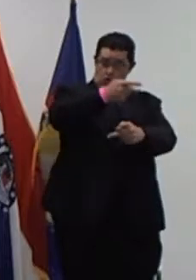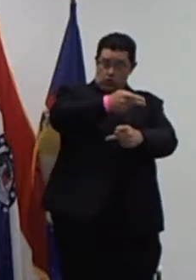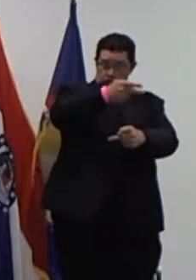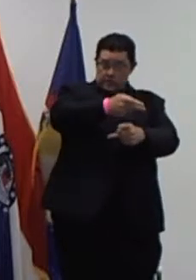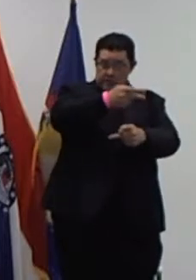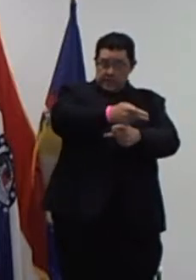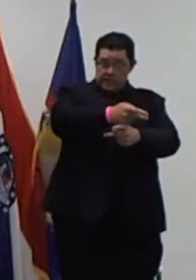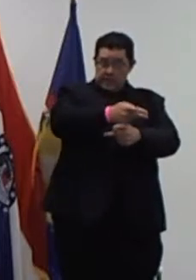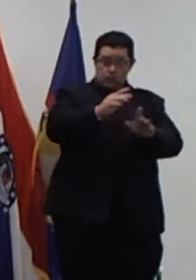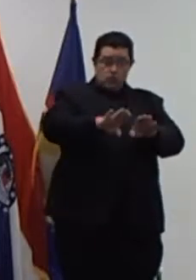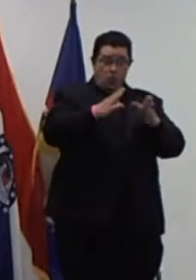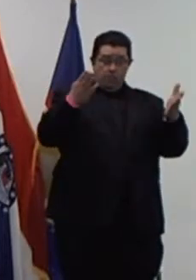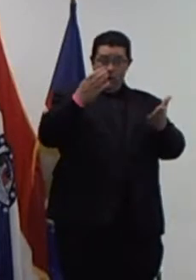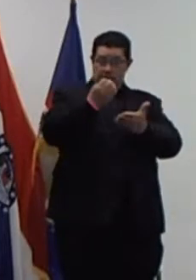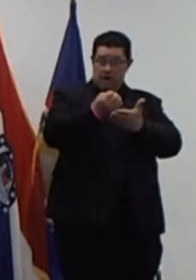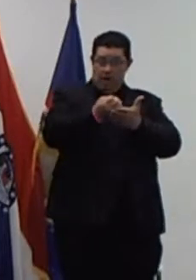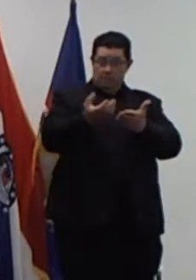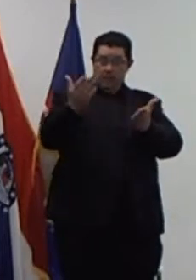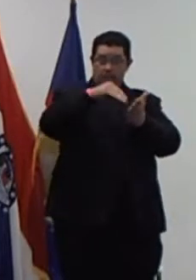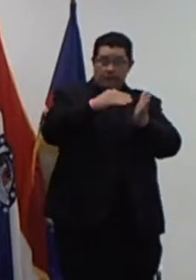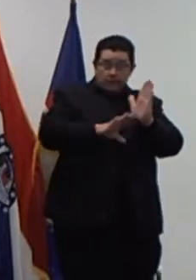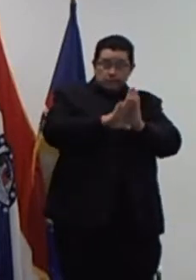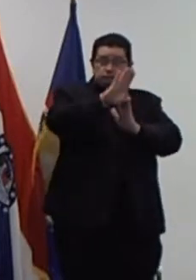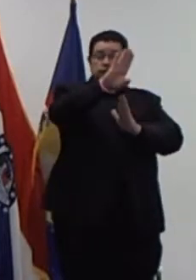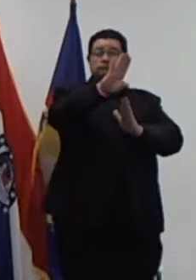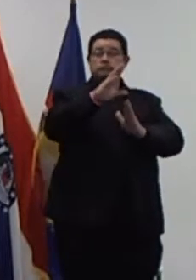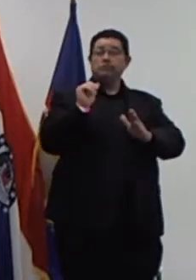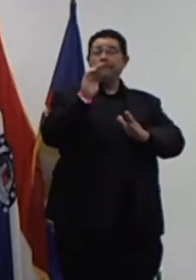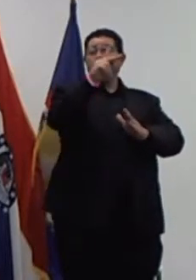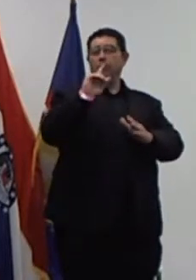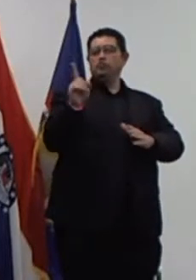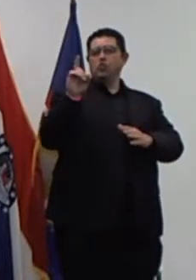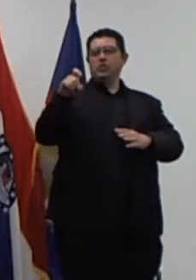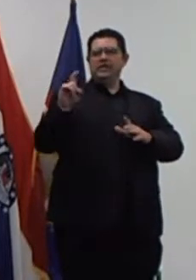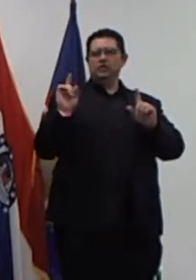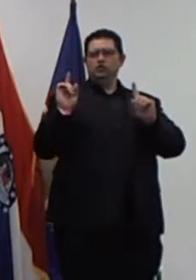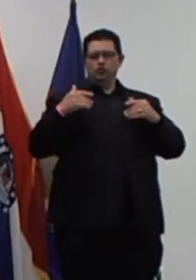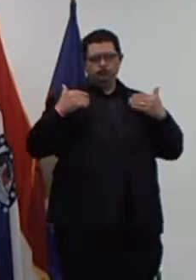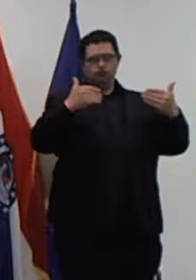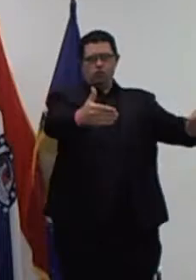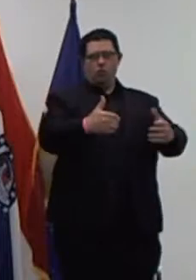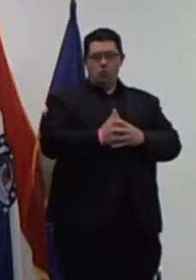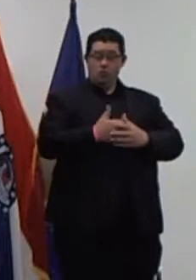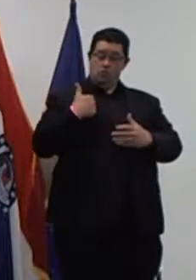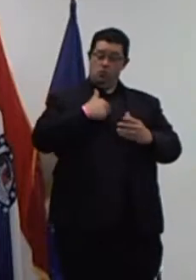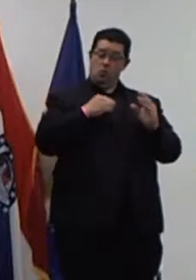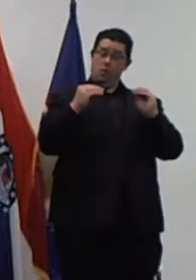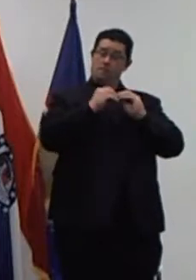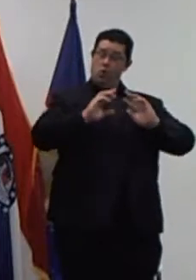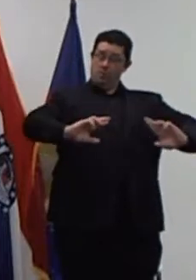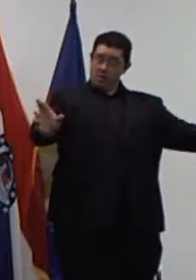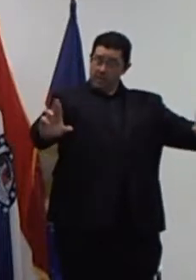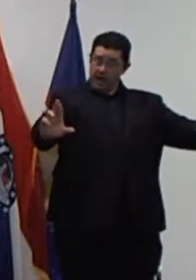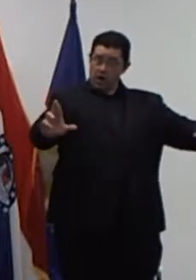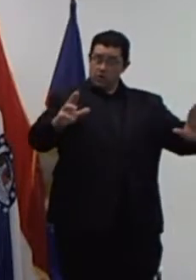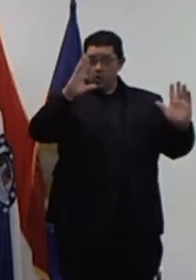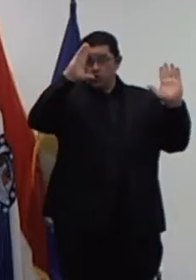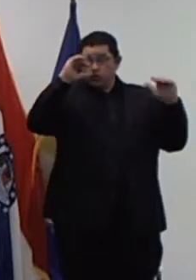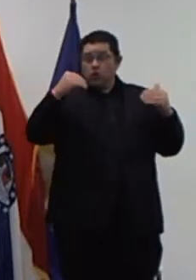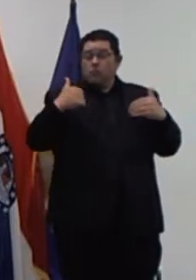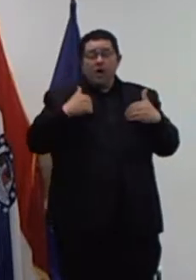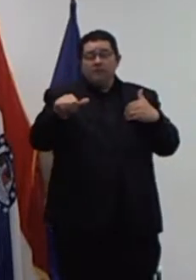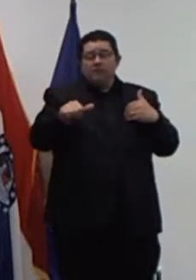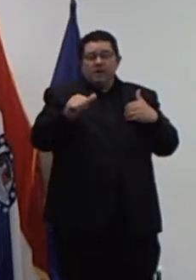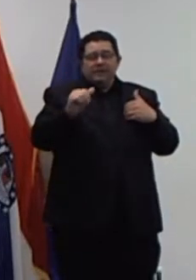to be able to open up the economy and get us back to where we need to go. We are much more prepared. Let's hope we never have